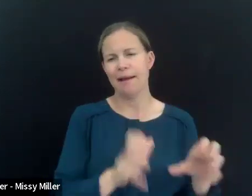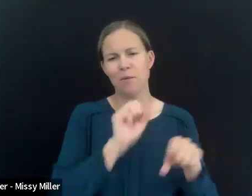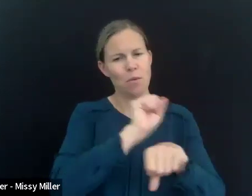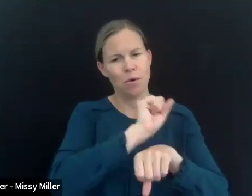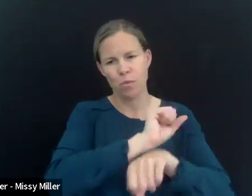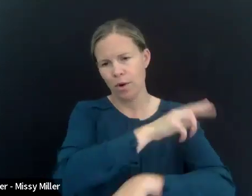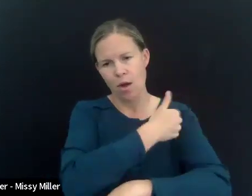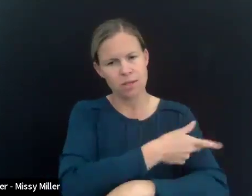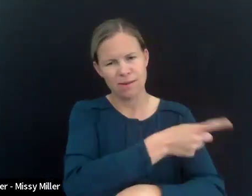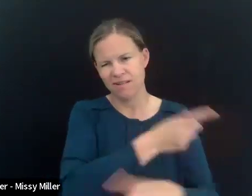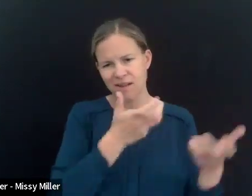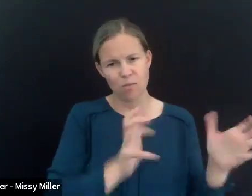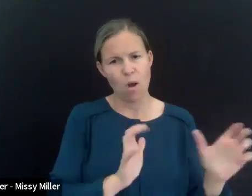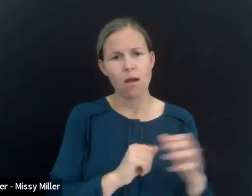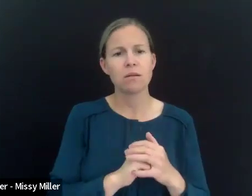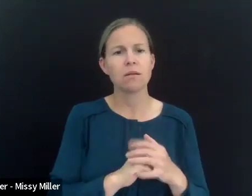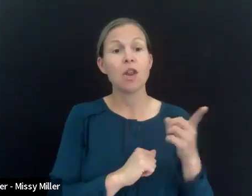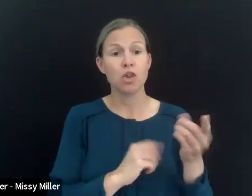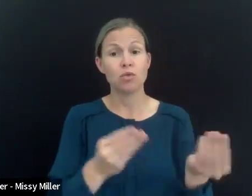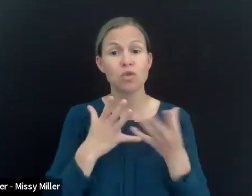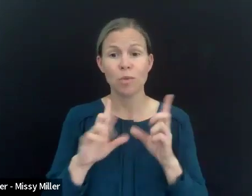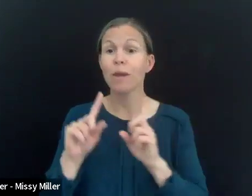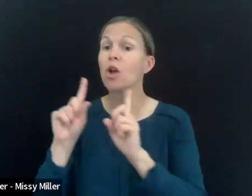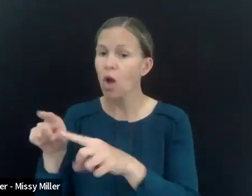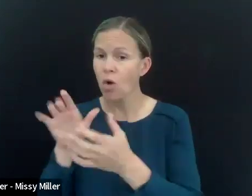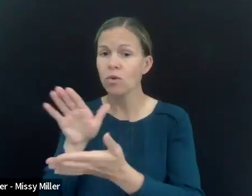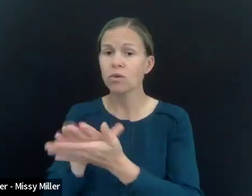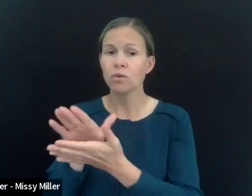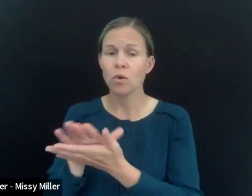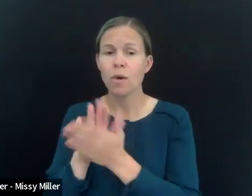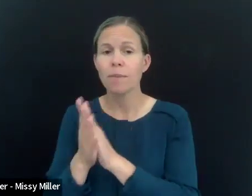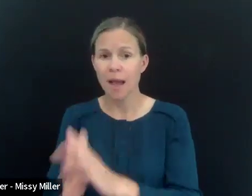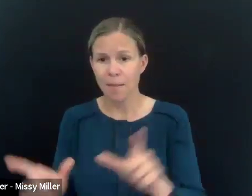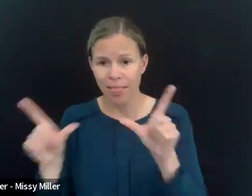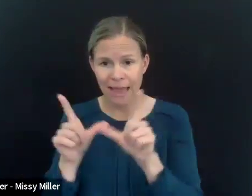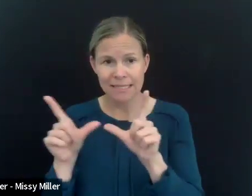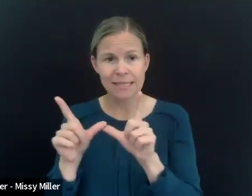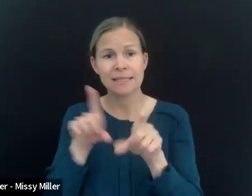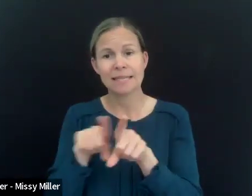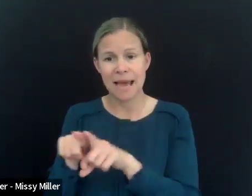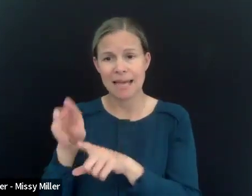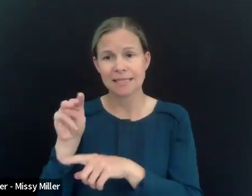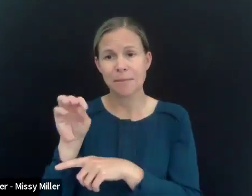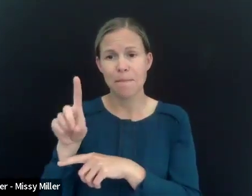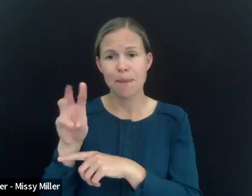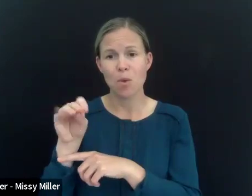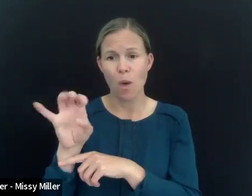you told me, go to school and get licensed anyway, because we need you in these spaces.